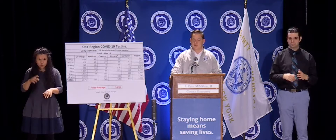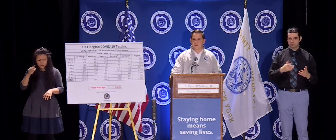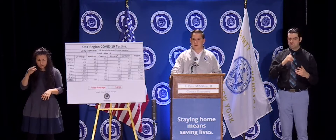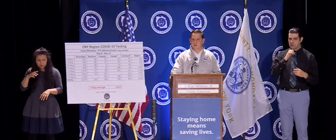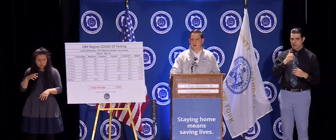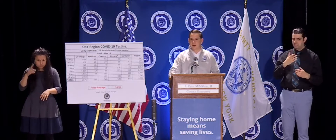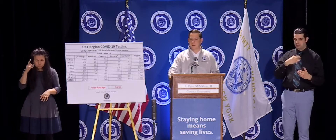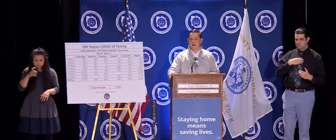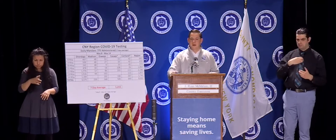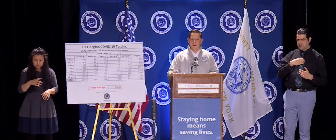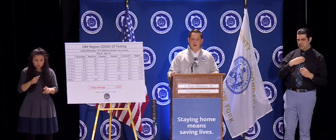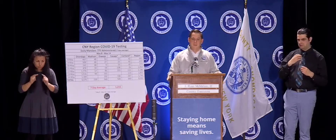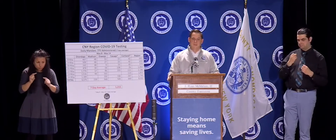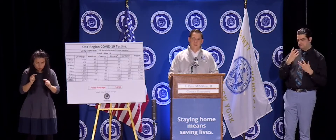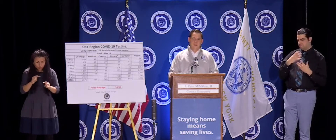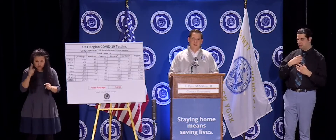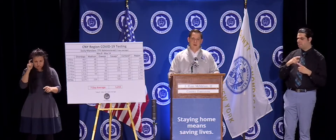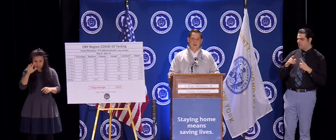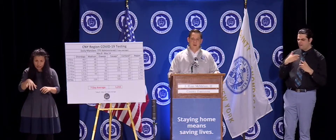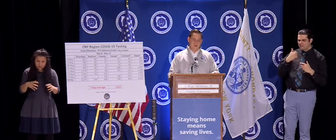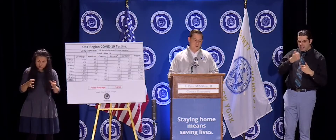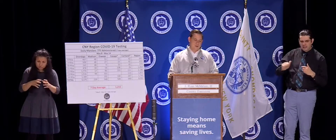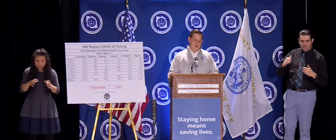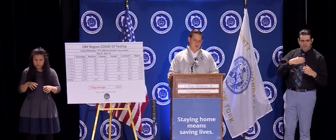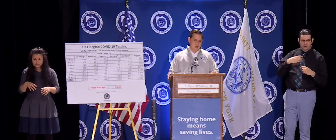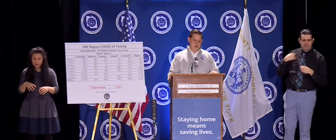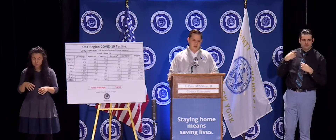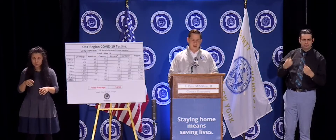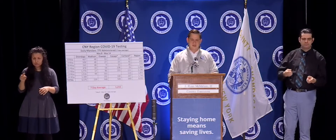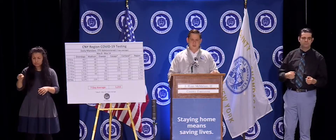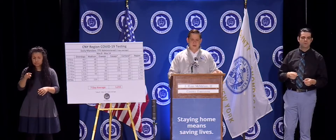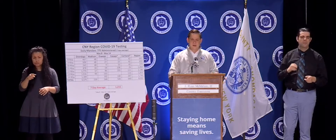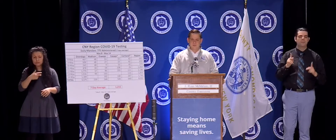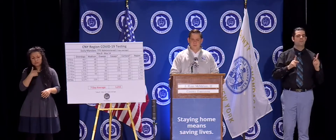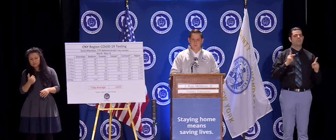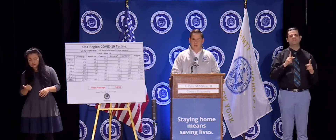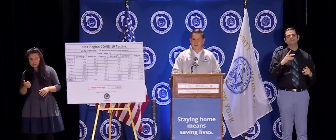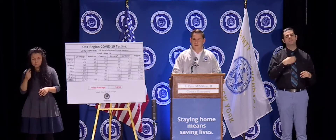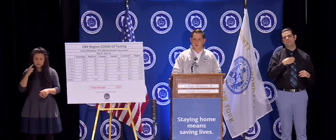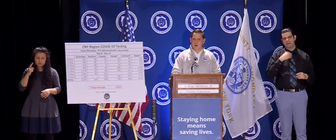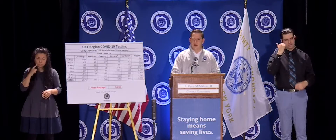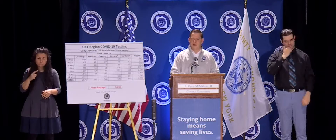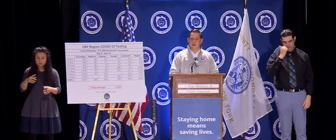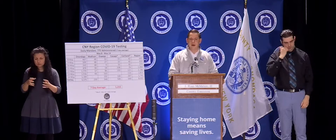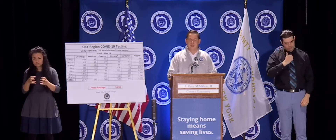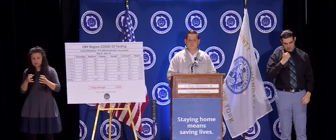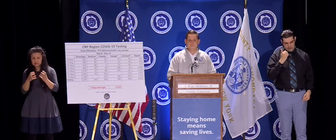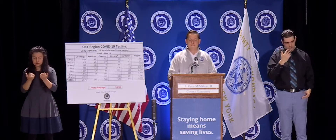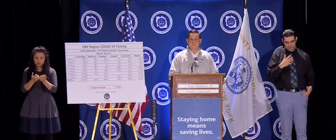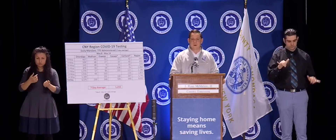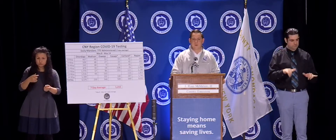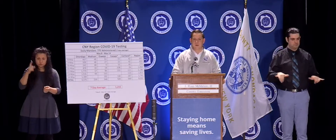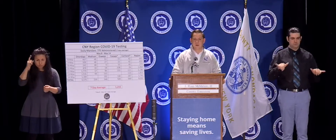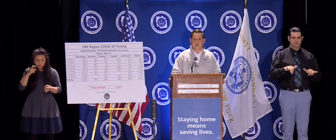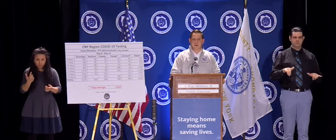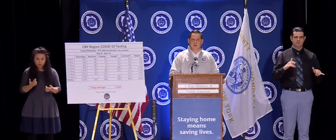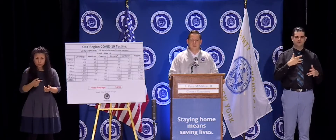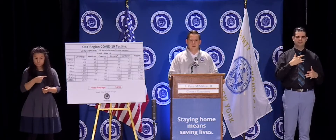complaints about something every day. Nothing out of the ordinary related to phase 1? It's relatively quiet.